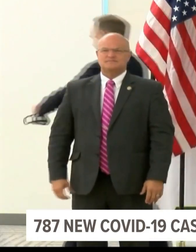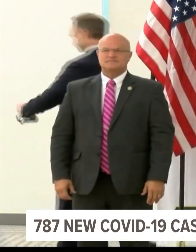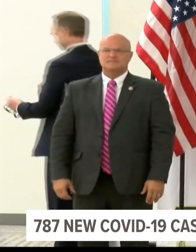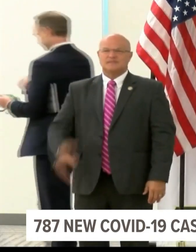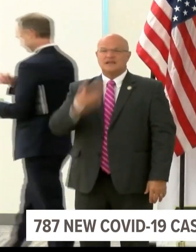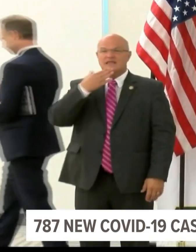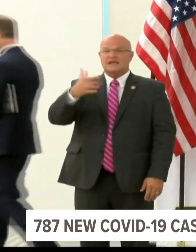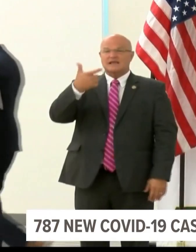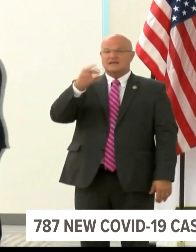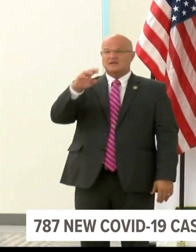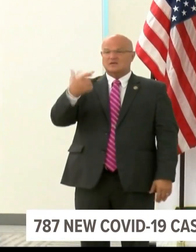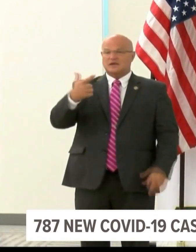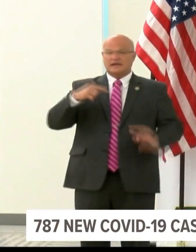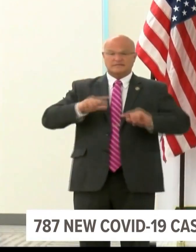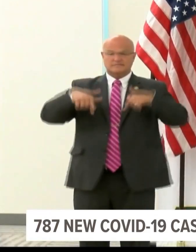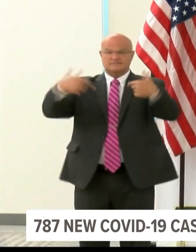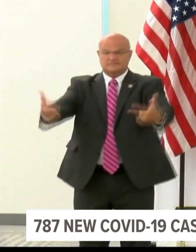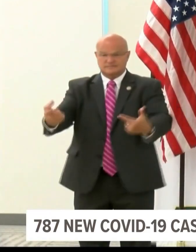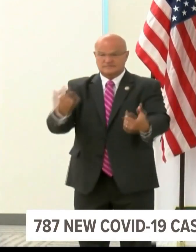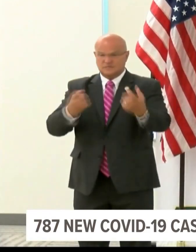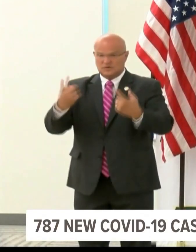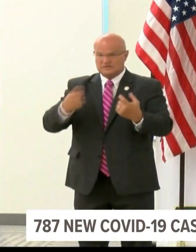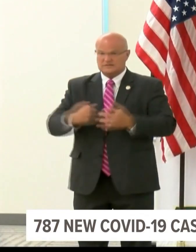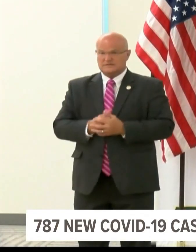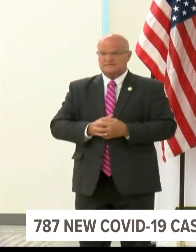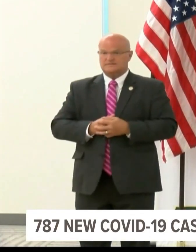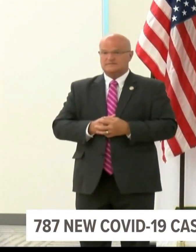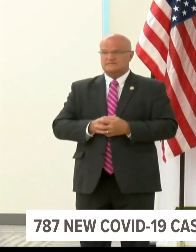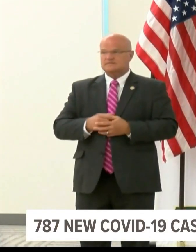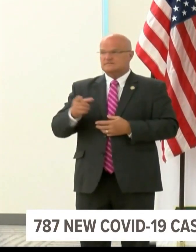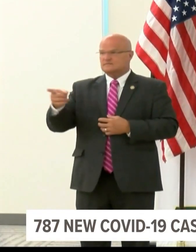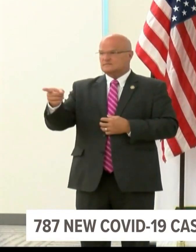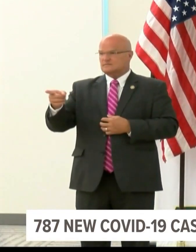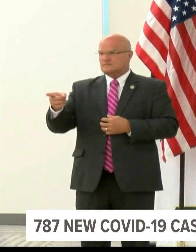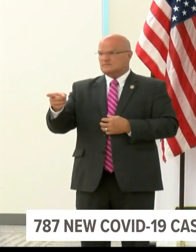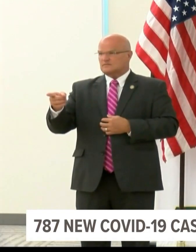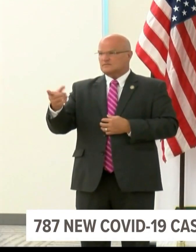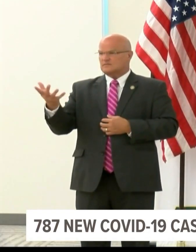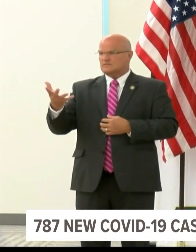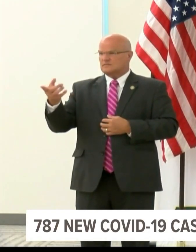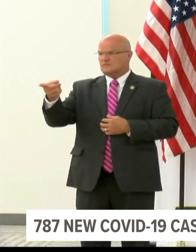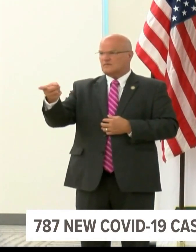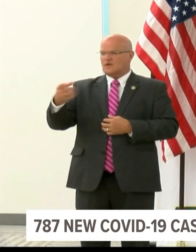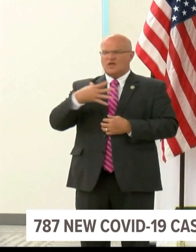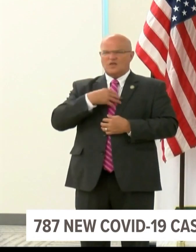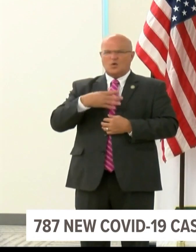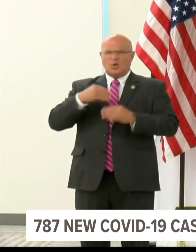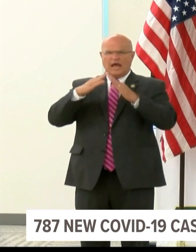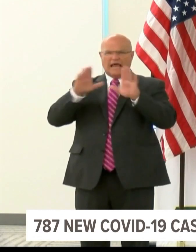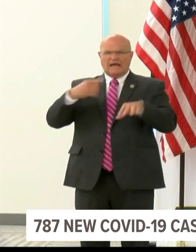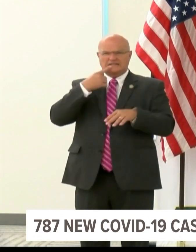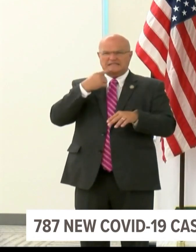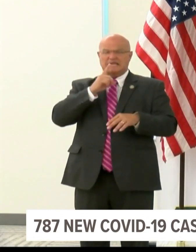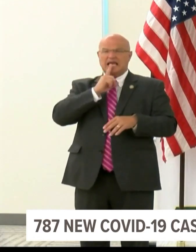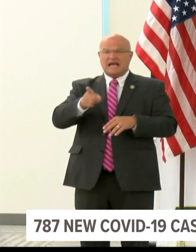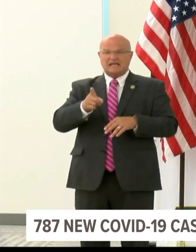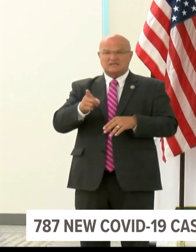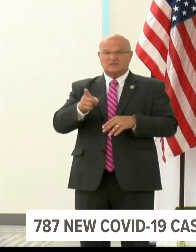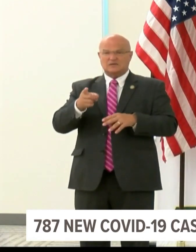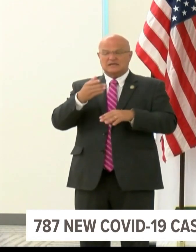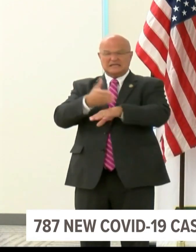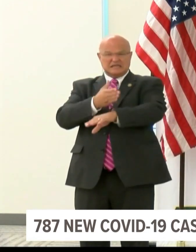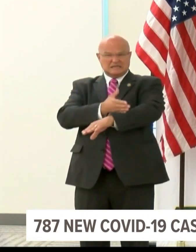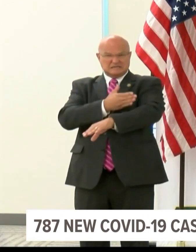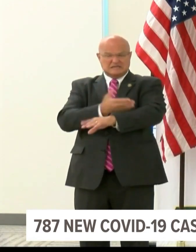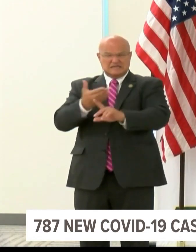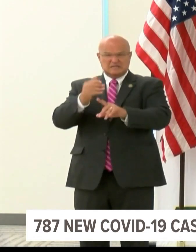Thank you, Greg. With that, we'll take any questions. I guess what was it that the White House said was actually going to get better